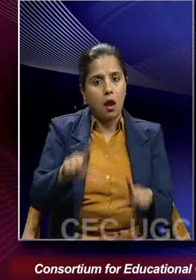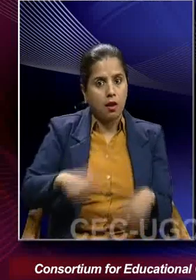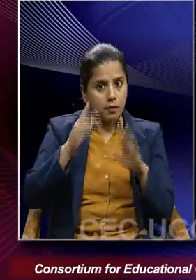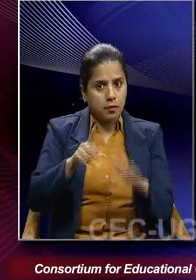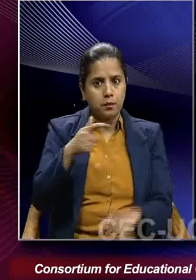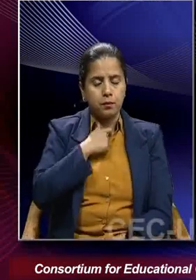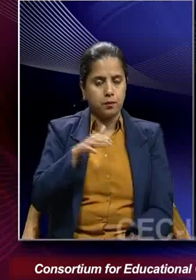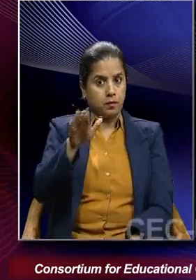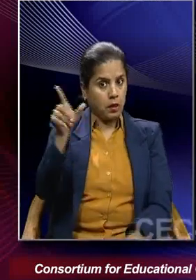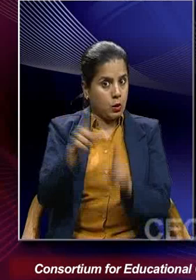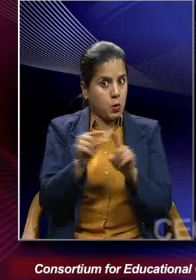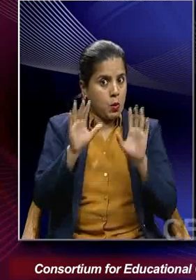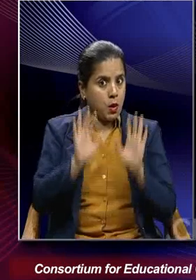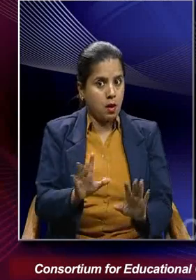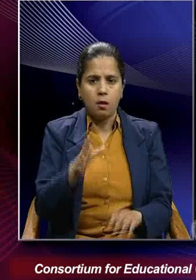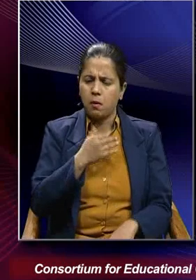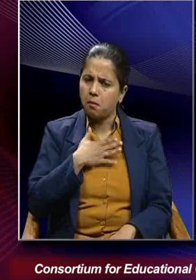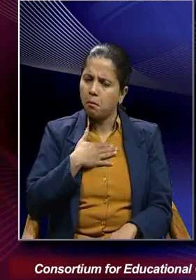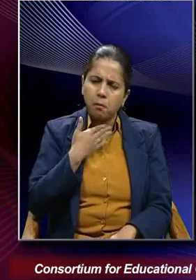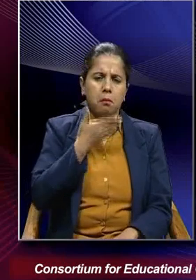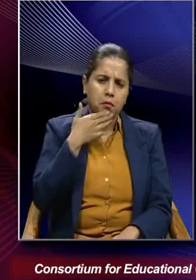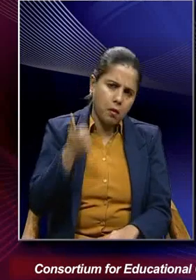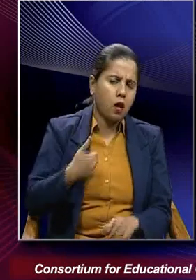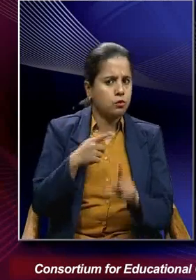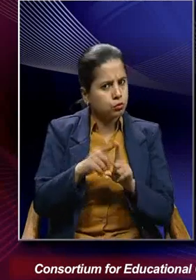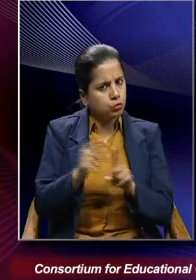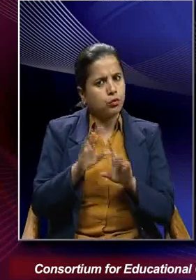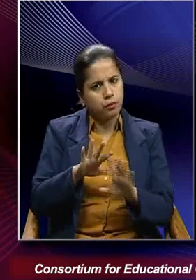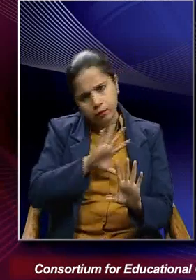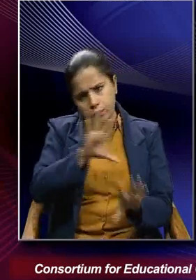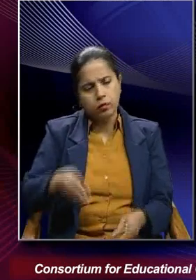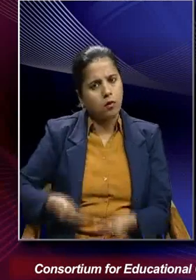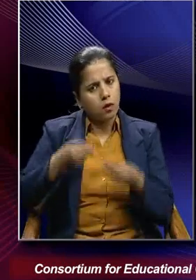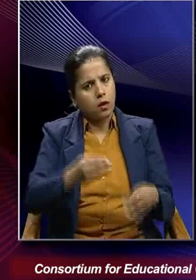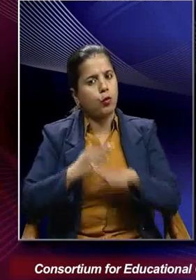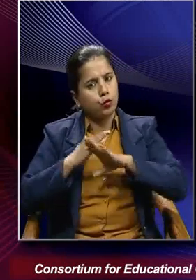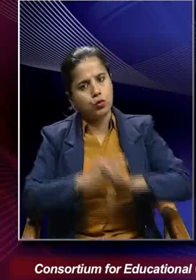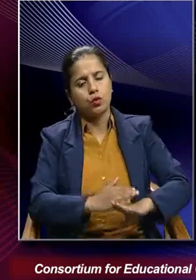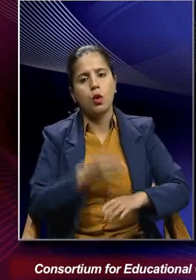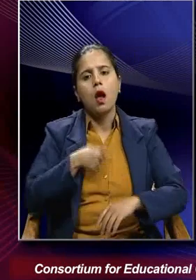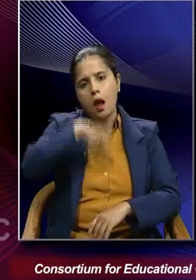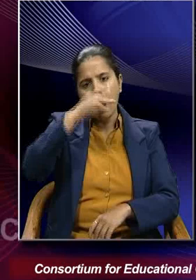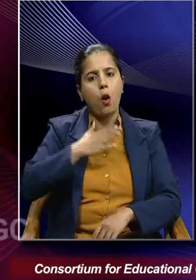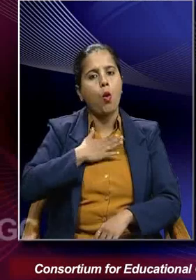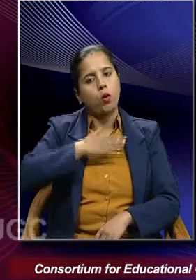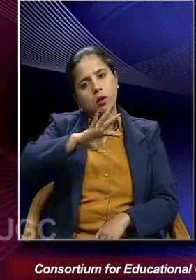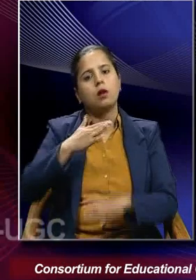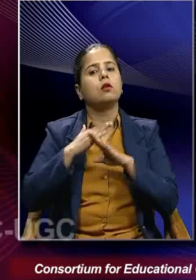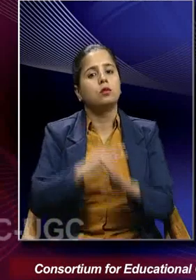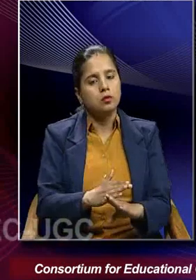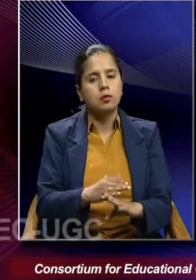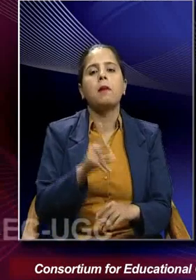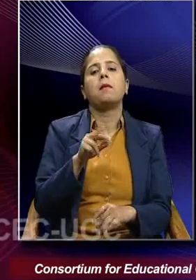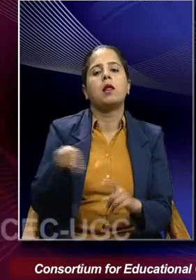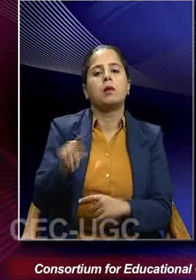pledge that they will give their best or they will contribute to the internal security of the country, then that will